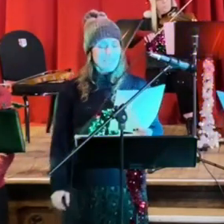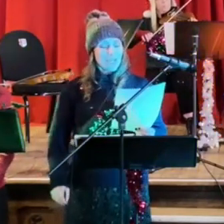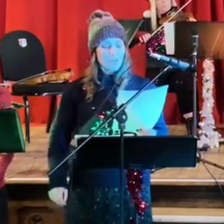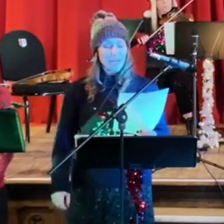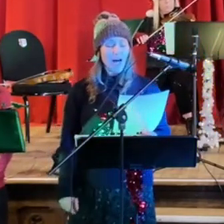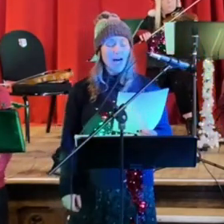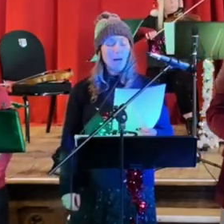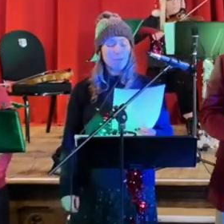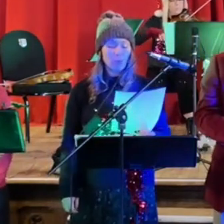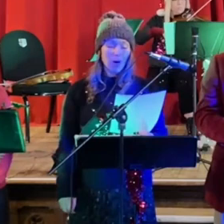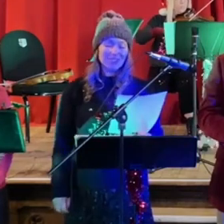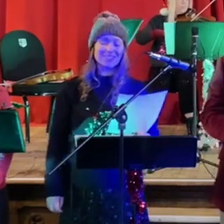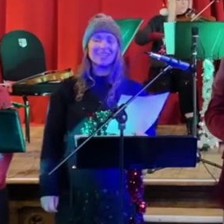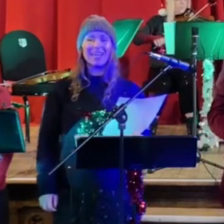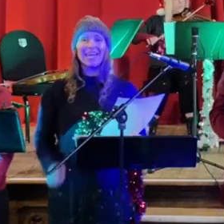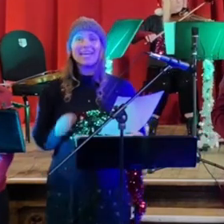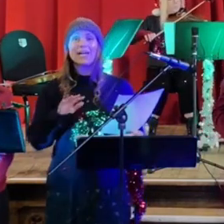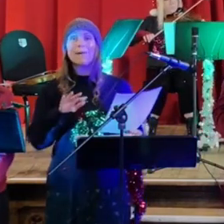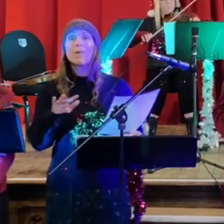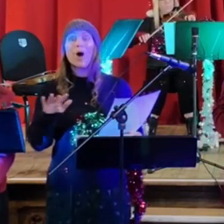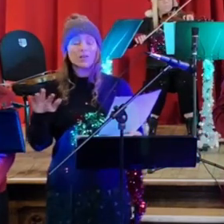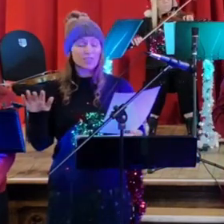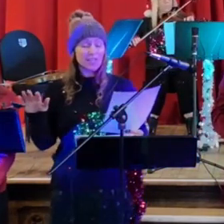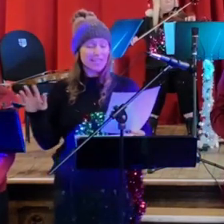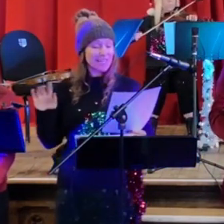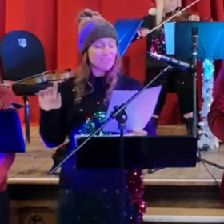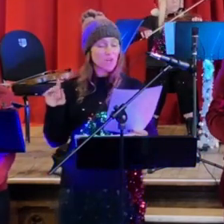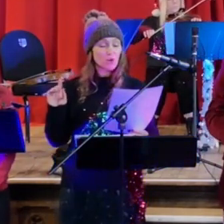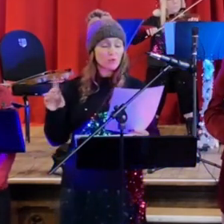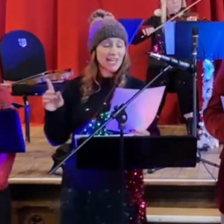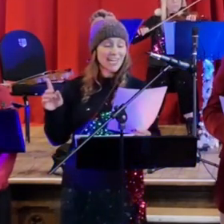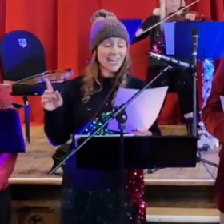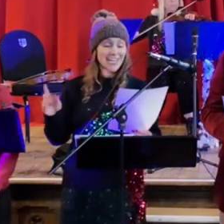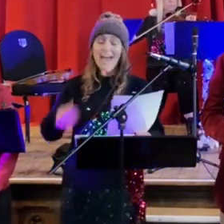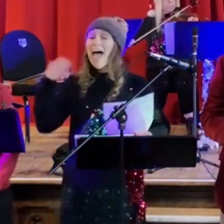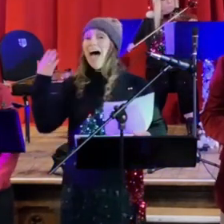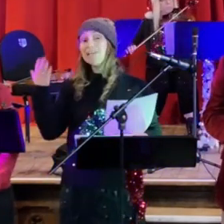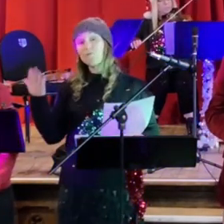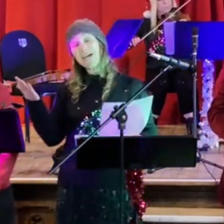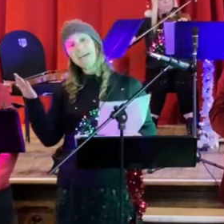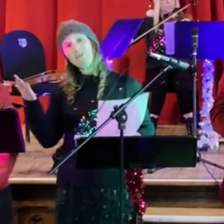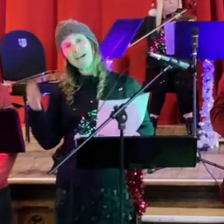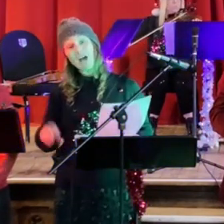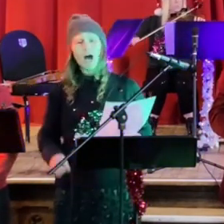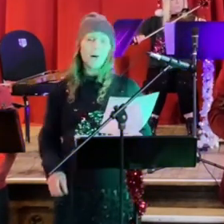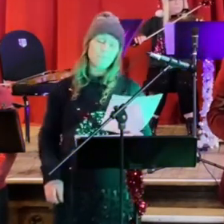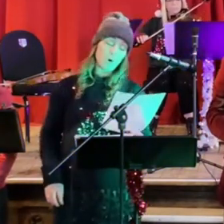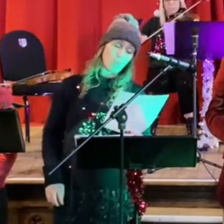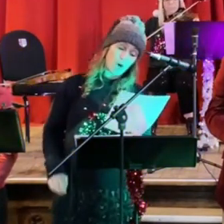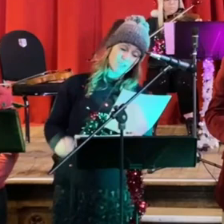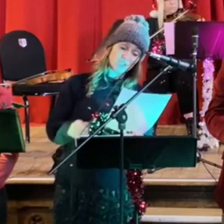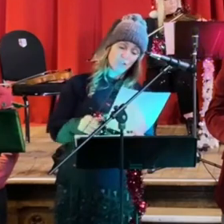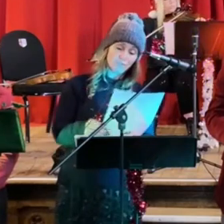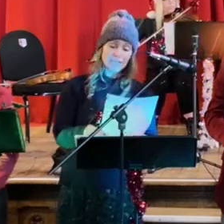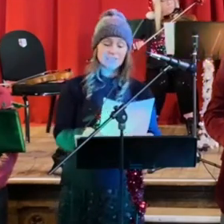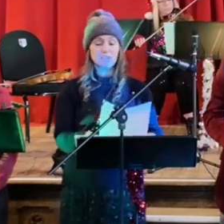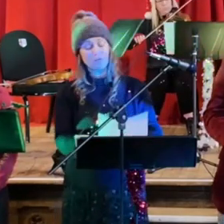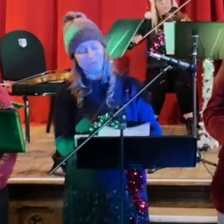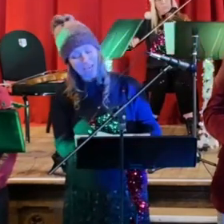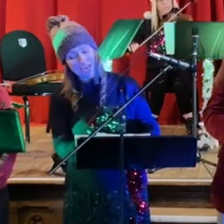Here we come, a-wassailing among the leaves so green. And here we come, a-wandering so fair